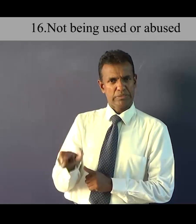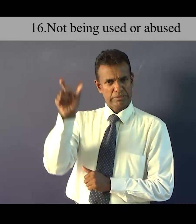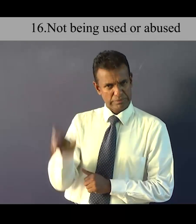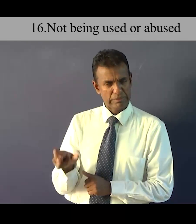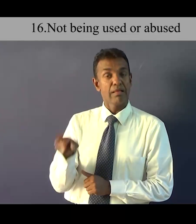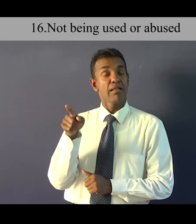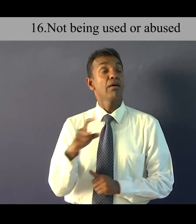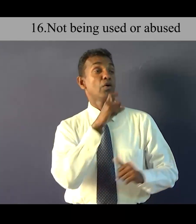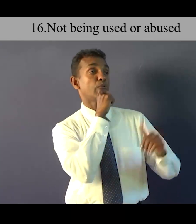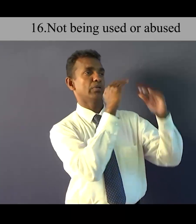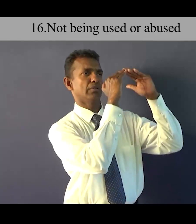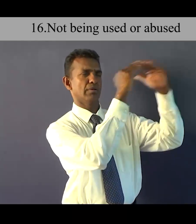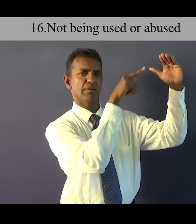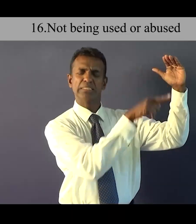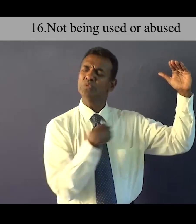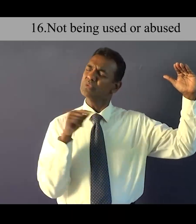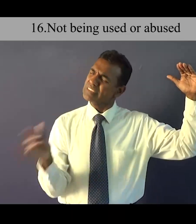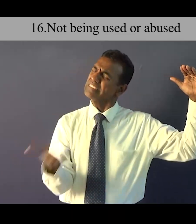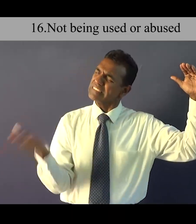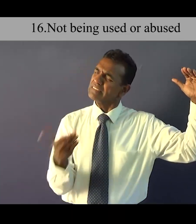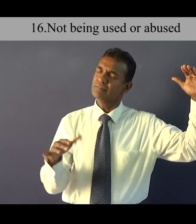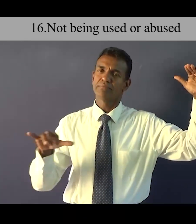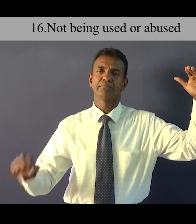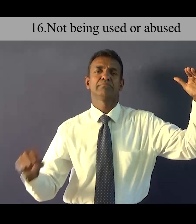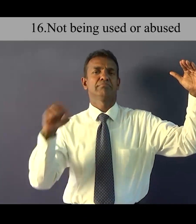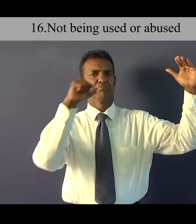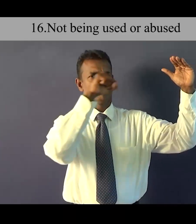and making the abusers go to court.